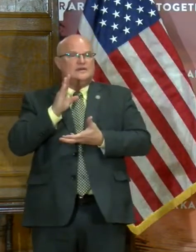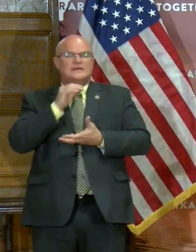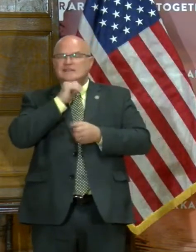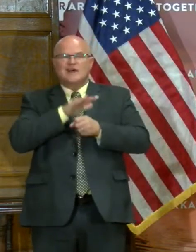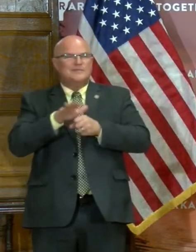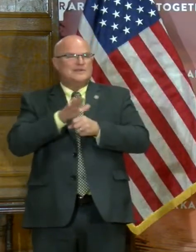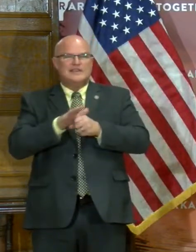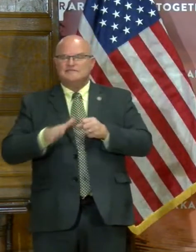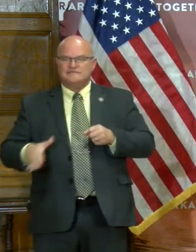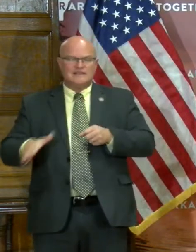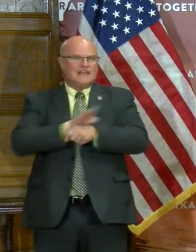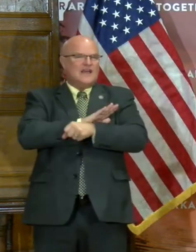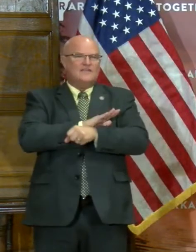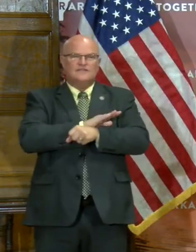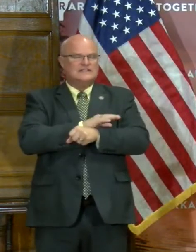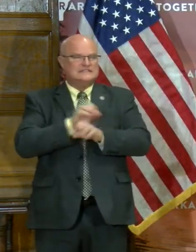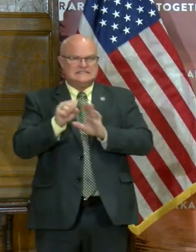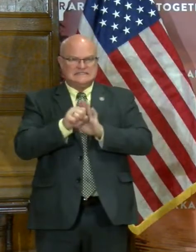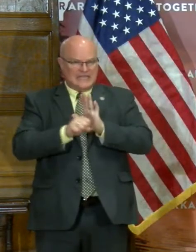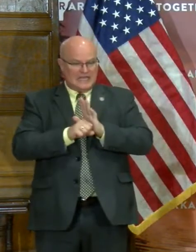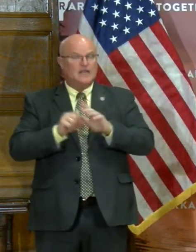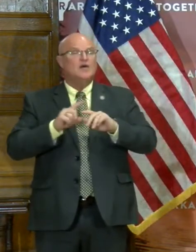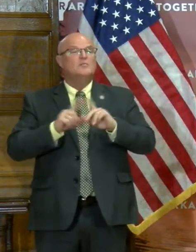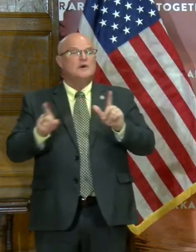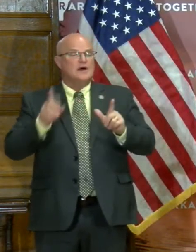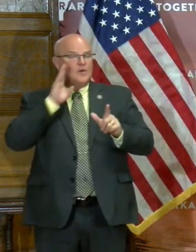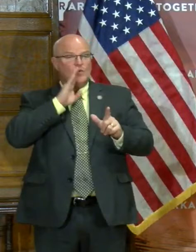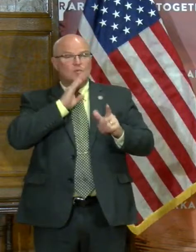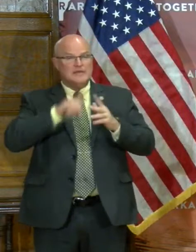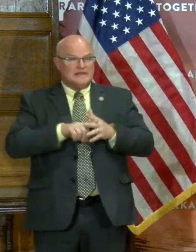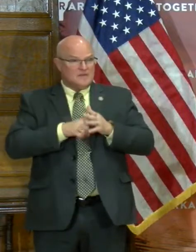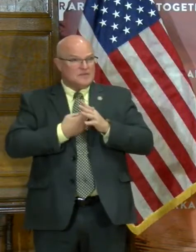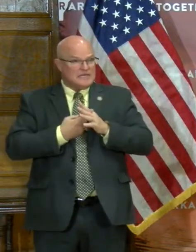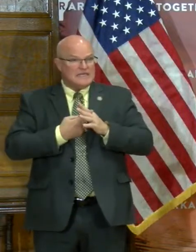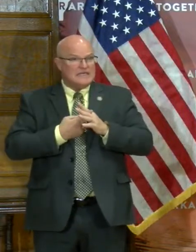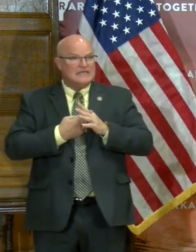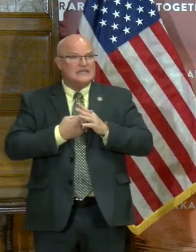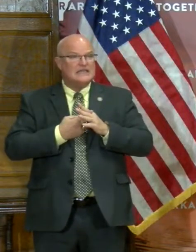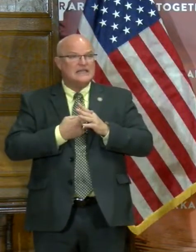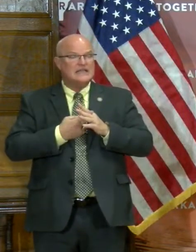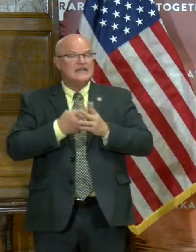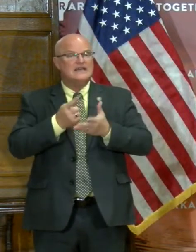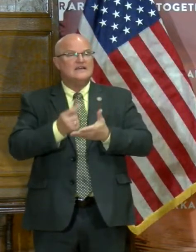enough to cover the entire state. It will be the beginning of